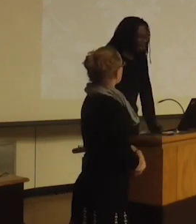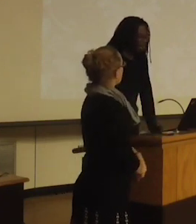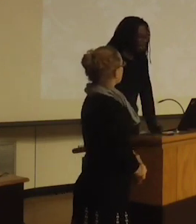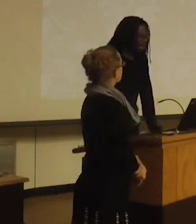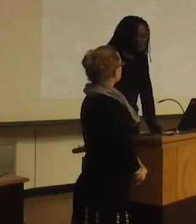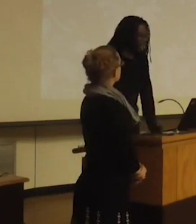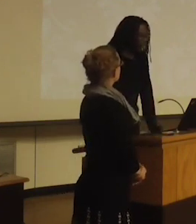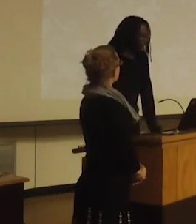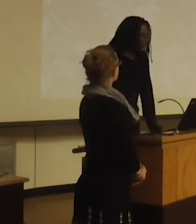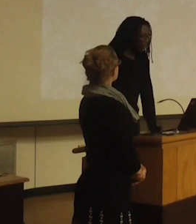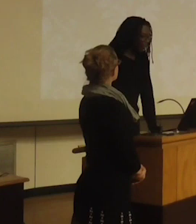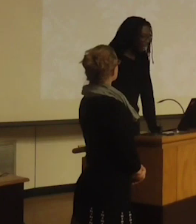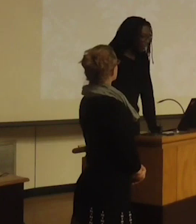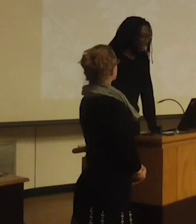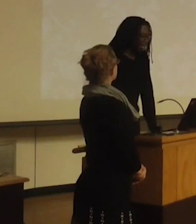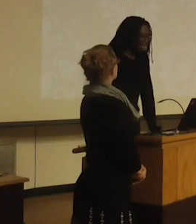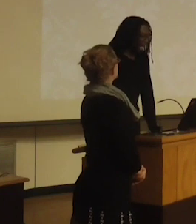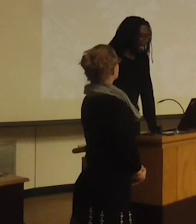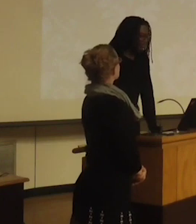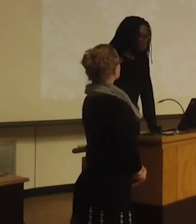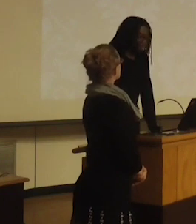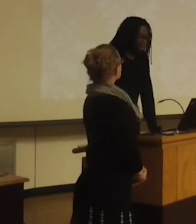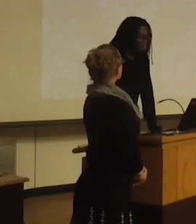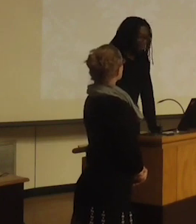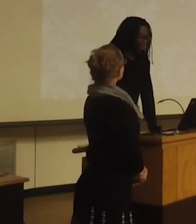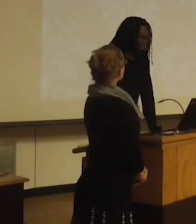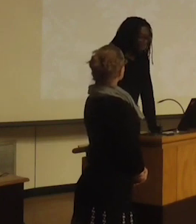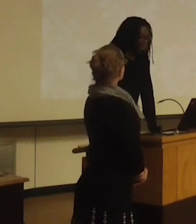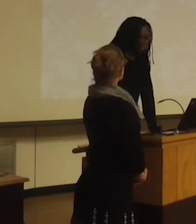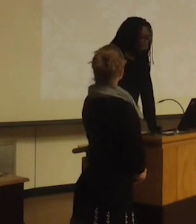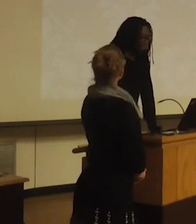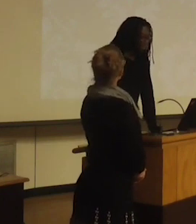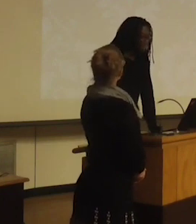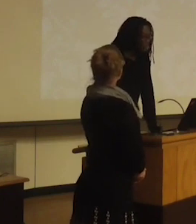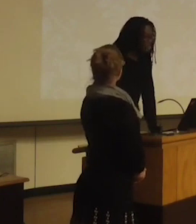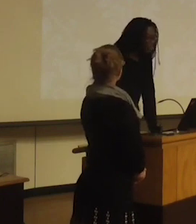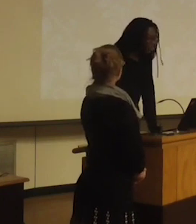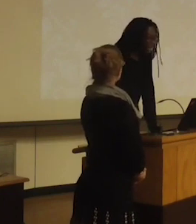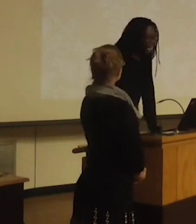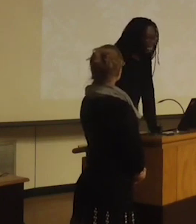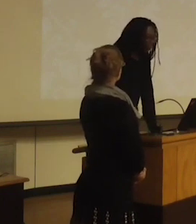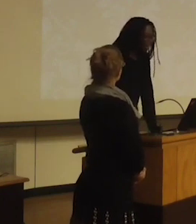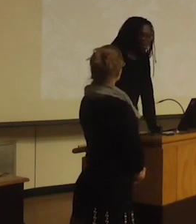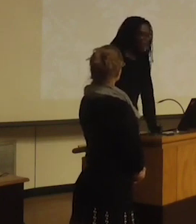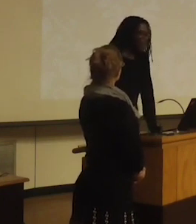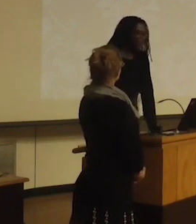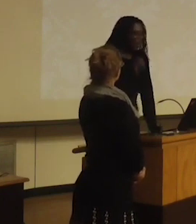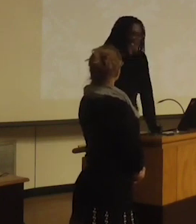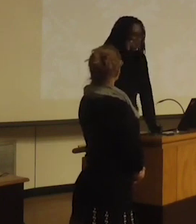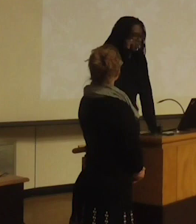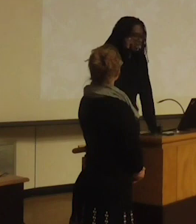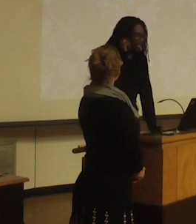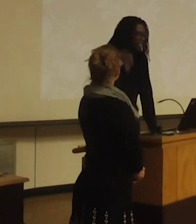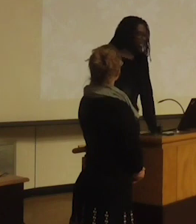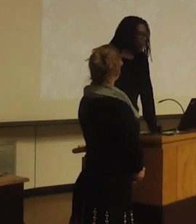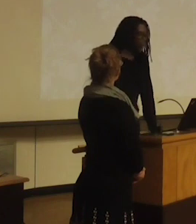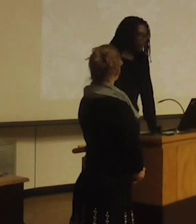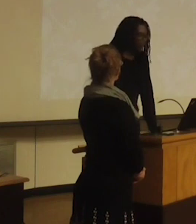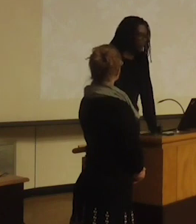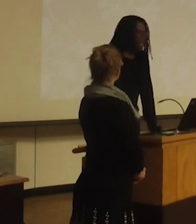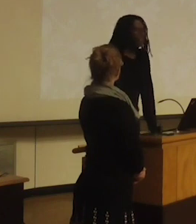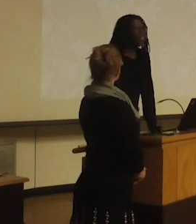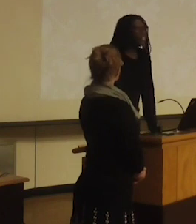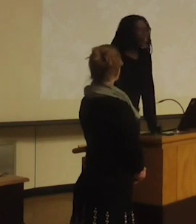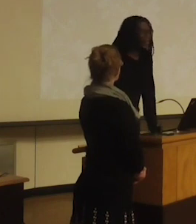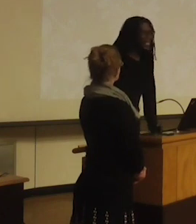and lentils become the number one recommendation as the plant-based protein substitutes to beef, then we have not only failed our own industry, but